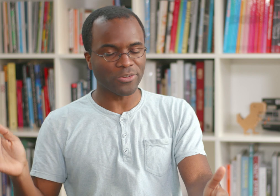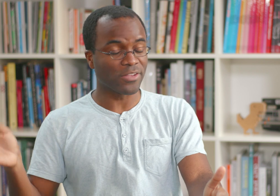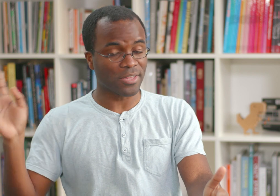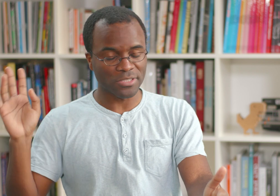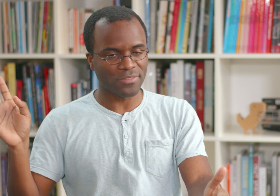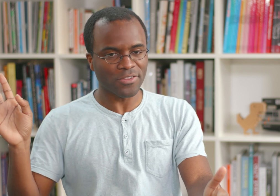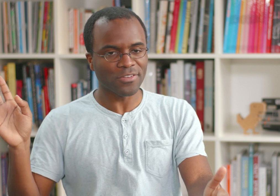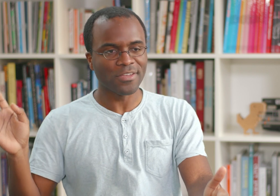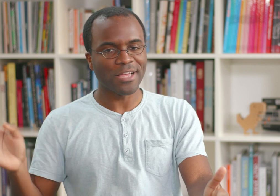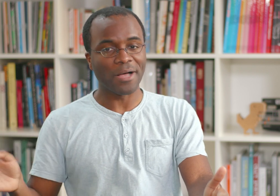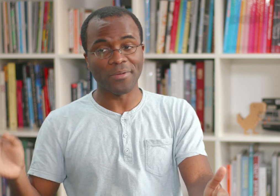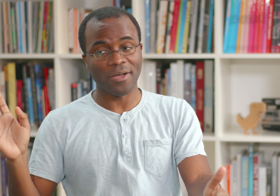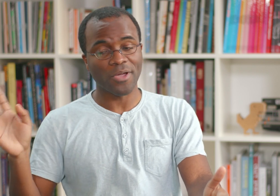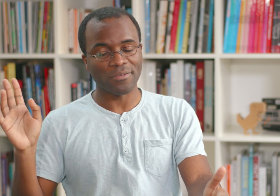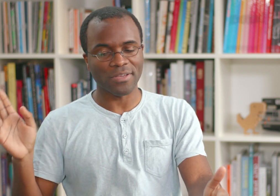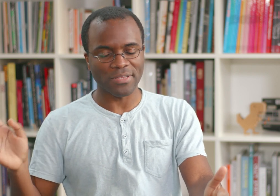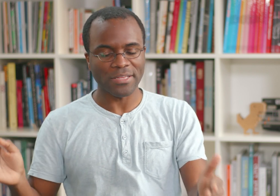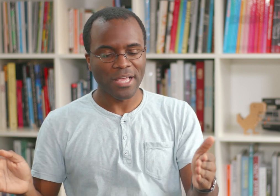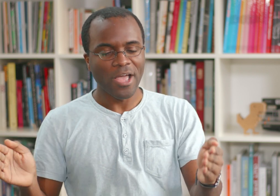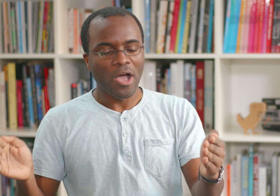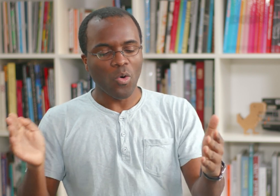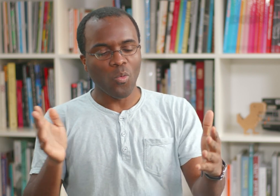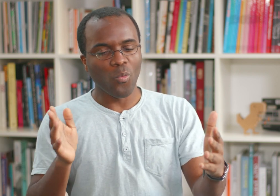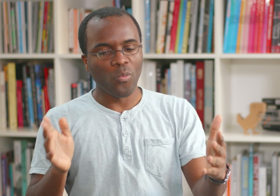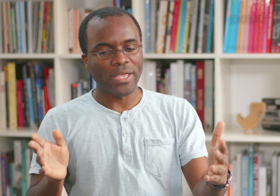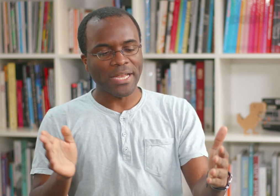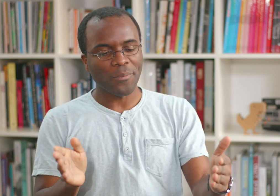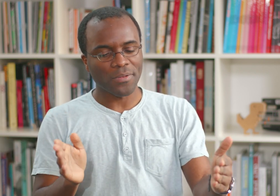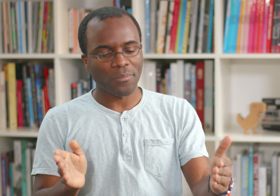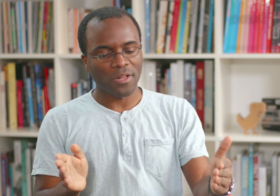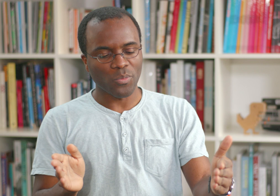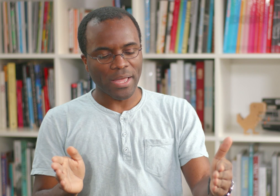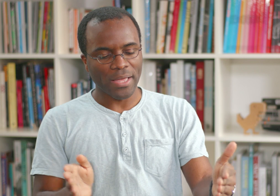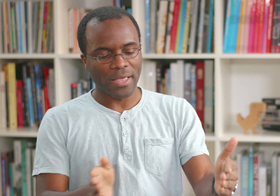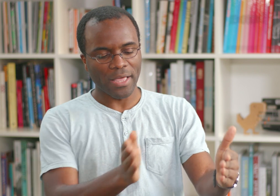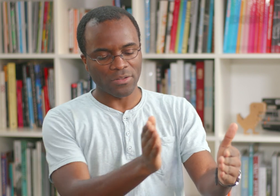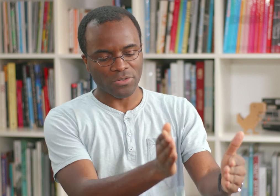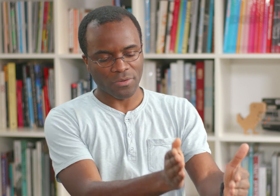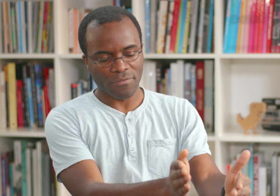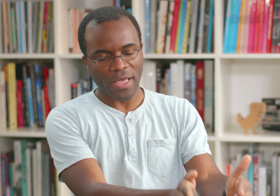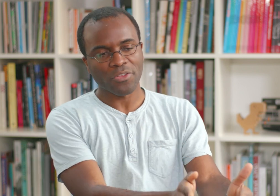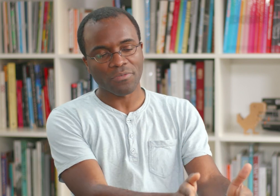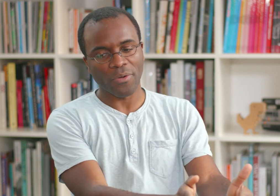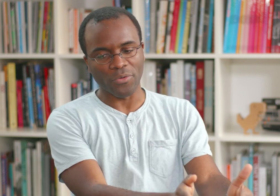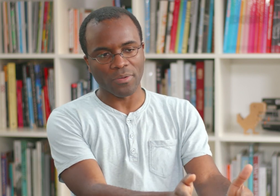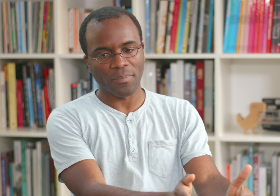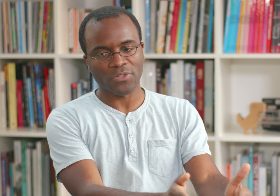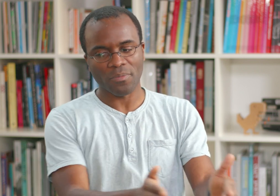is guilty of this we are working on fixing it we end up with a world where it looks fine on your phone but on your